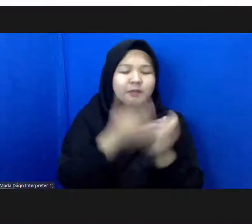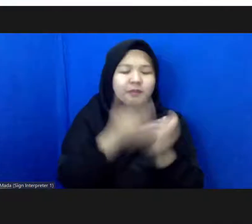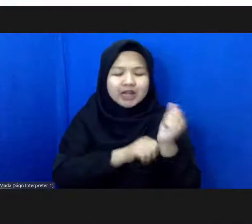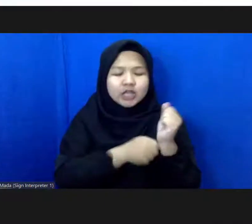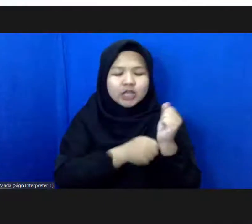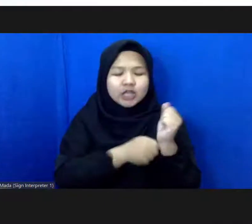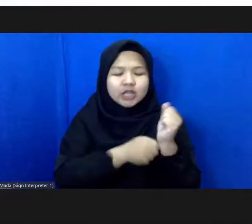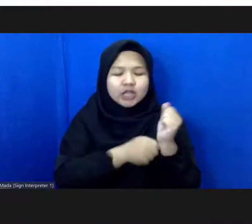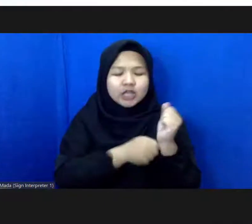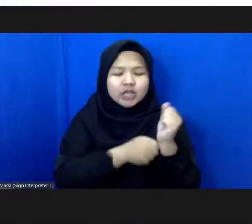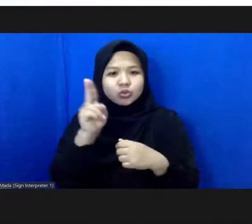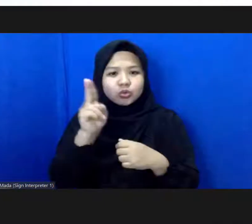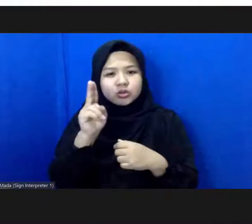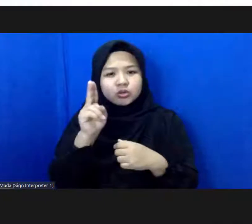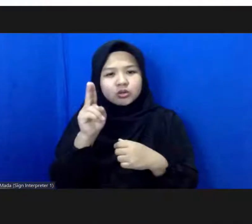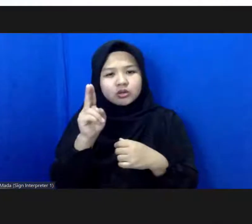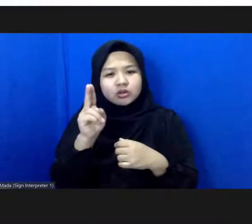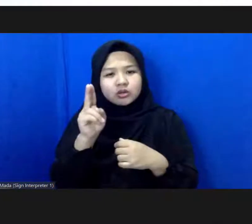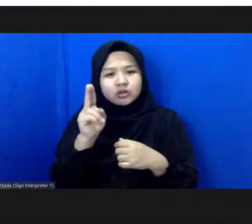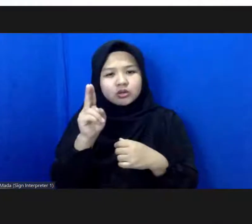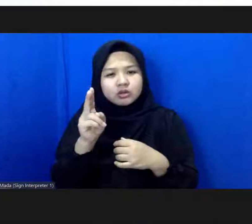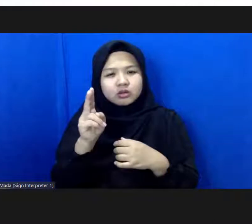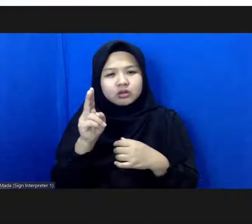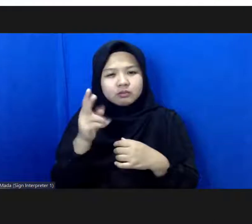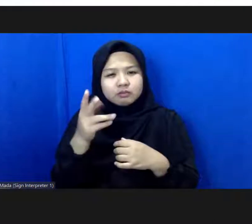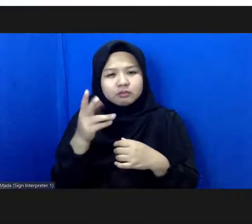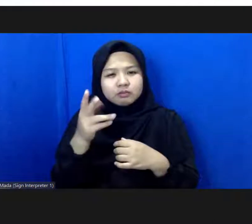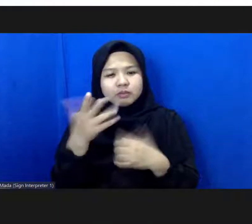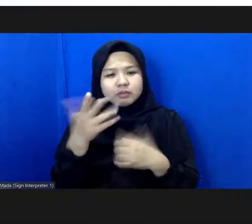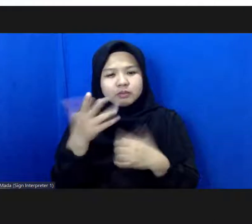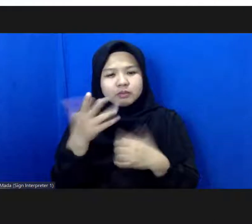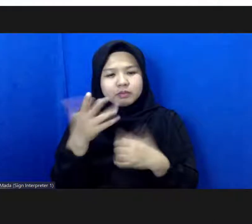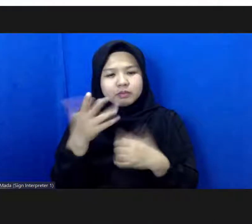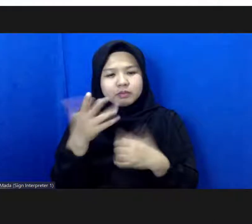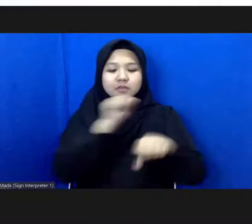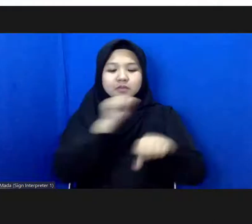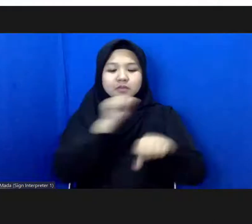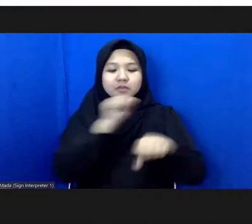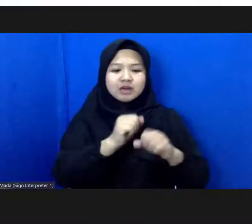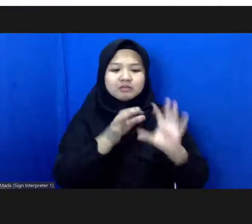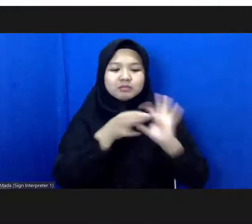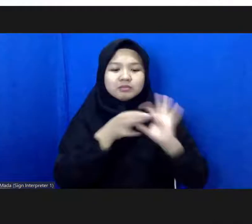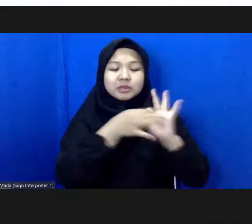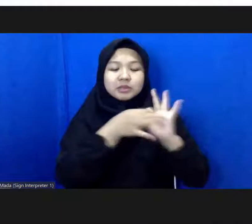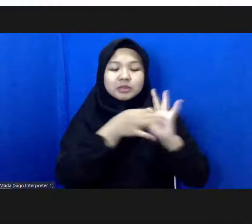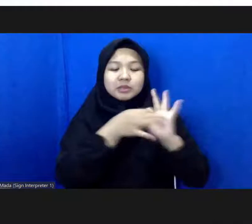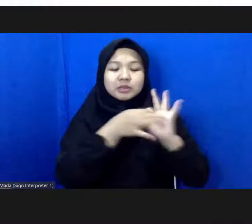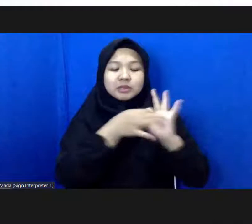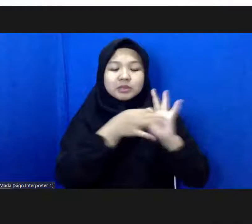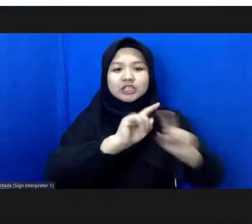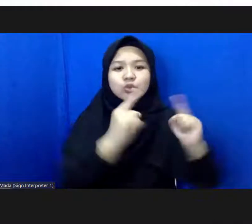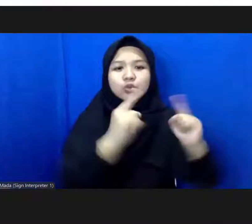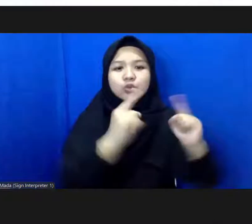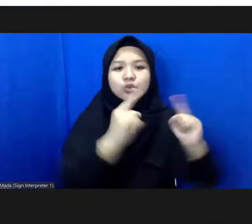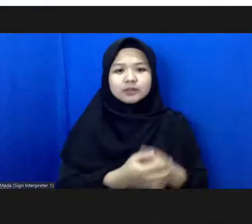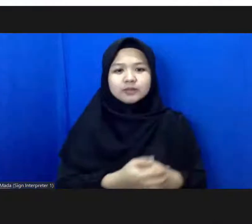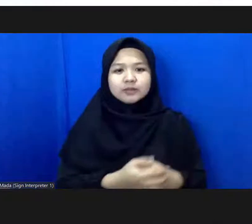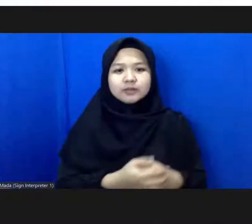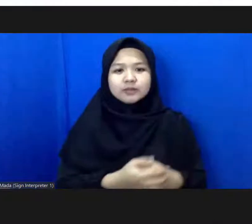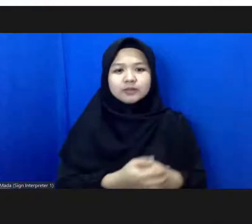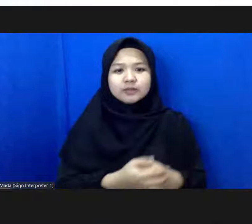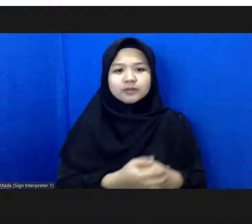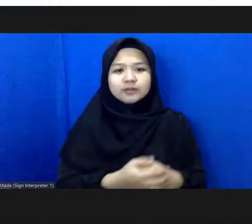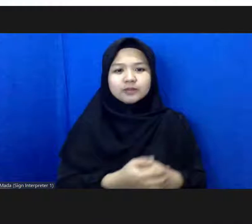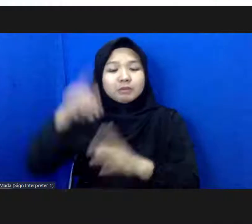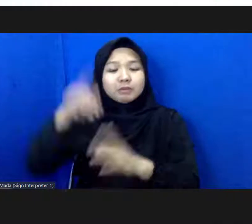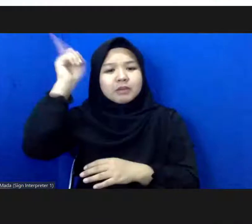of think of how we can institutionalize that work. And that's where the role of government is very crucial.